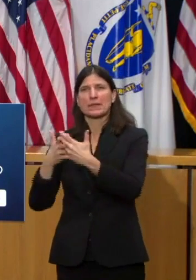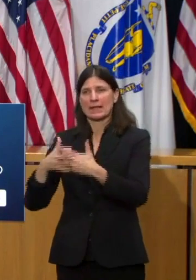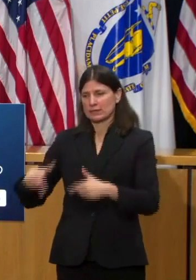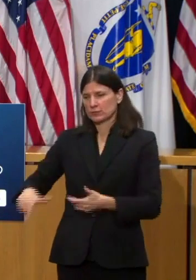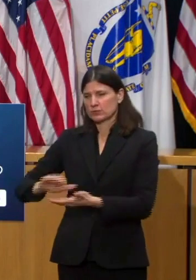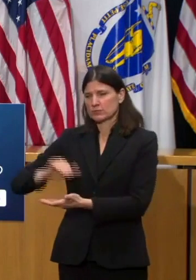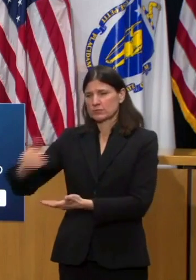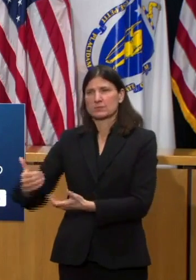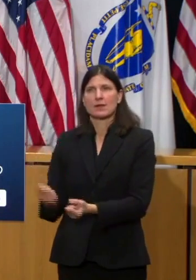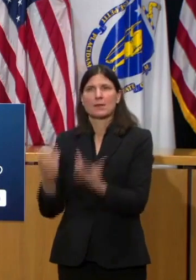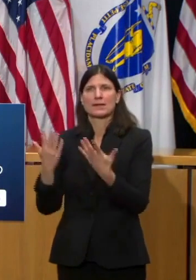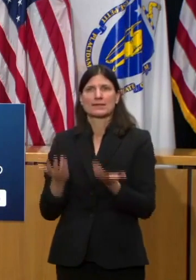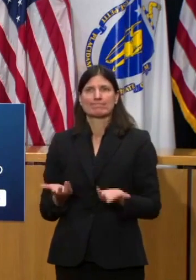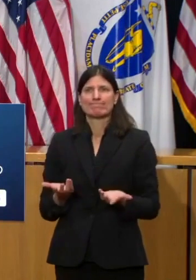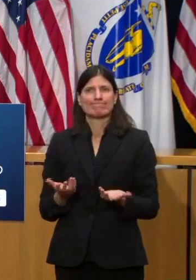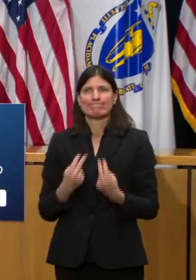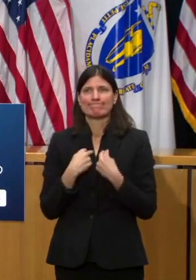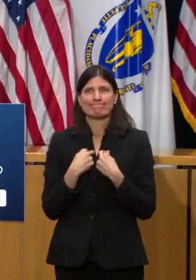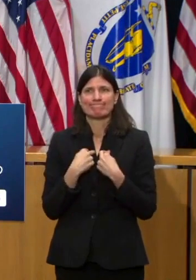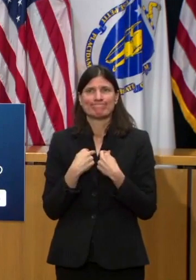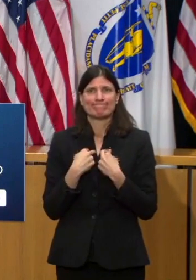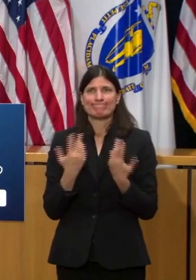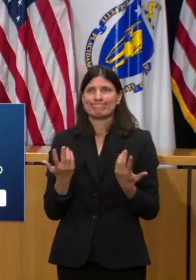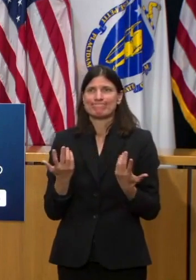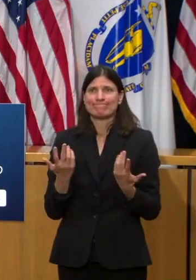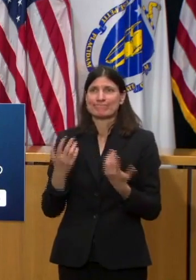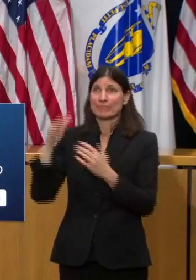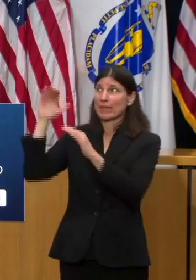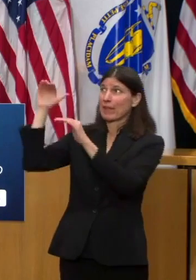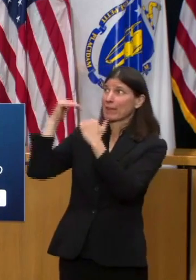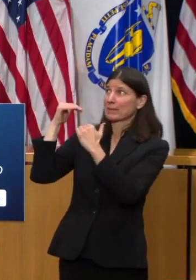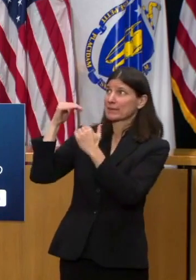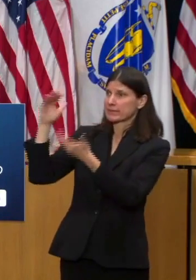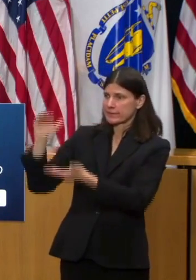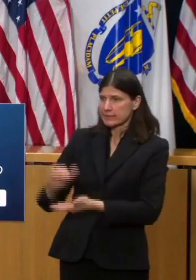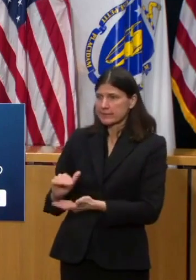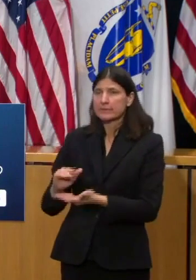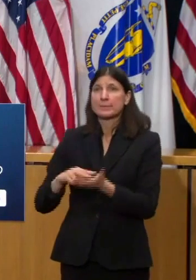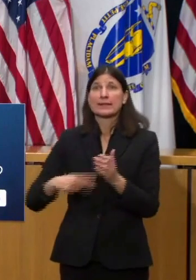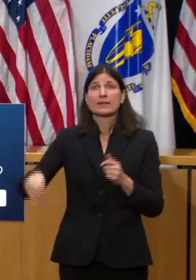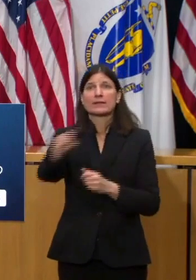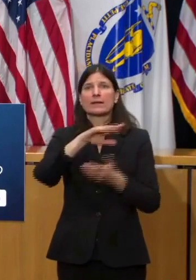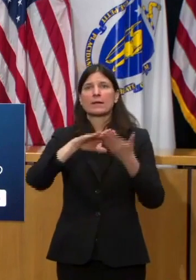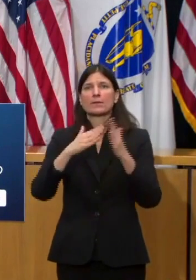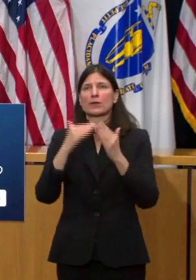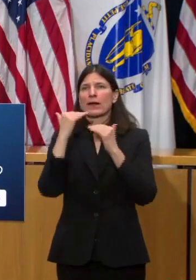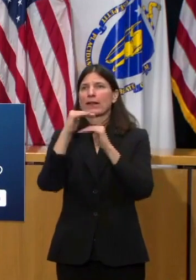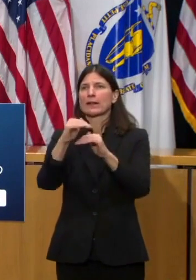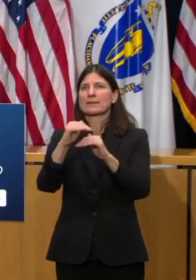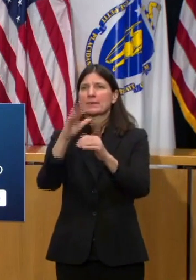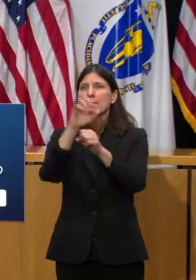3 weeks, and then we can let people book 2 or 3 weeks in advance, which would provide a lot more certainty to the folks out there